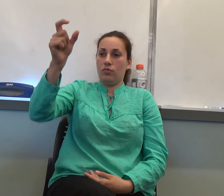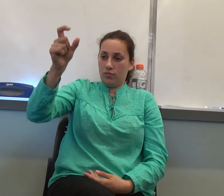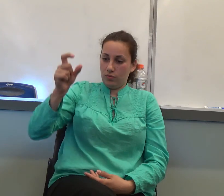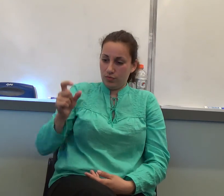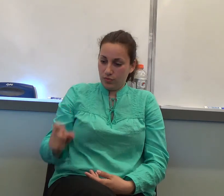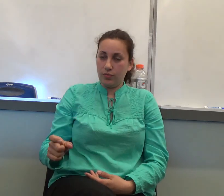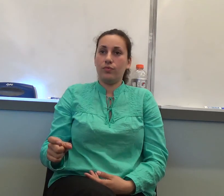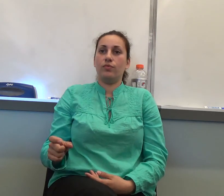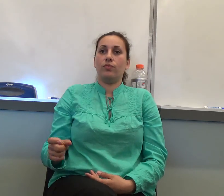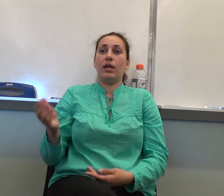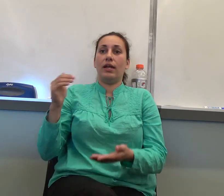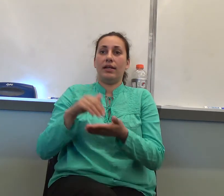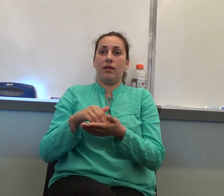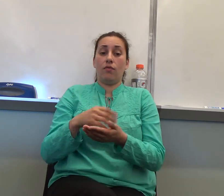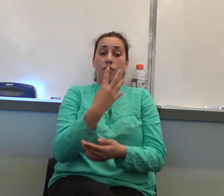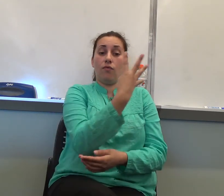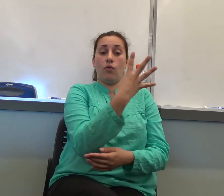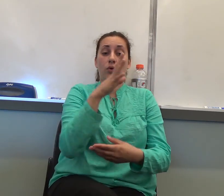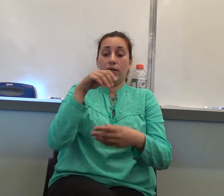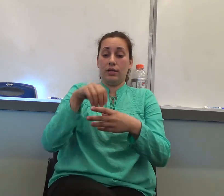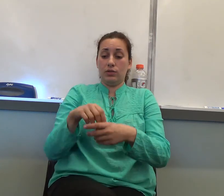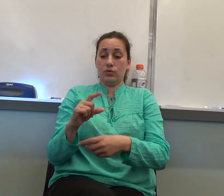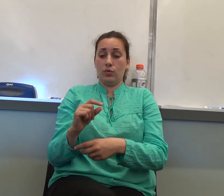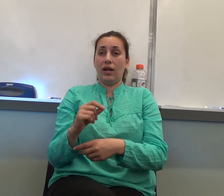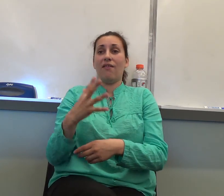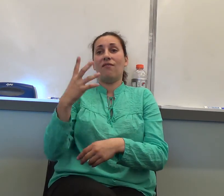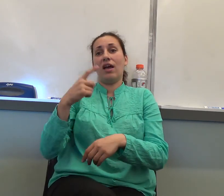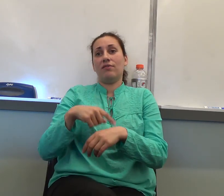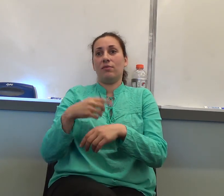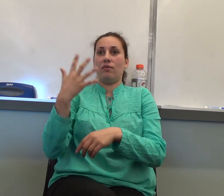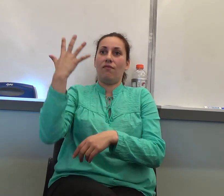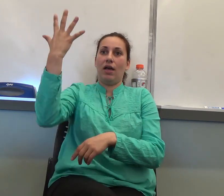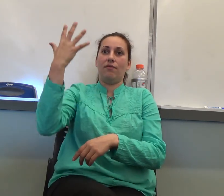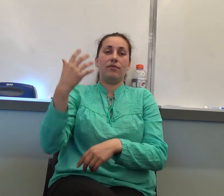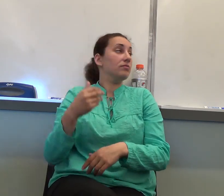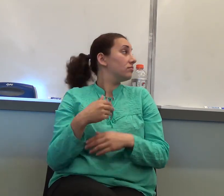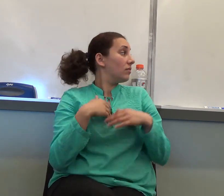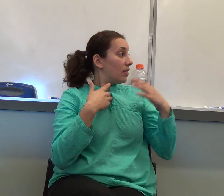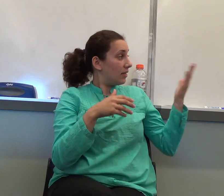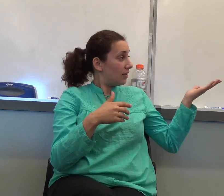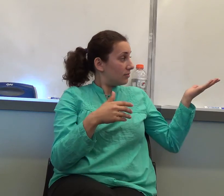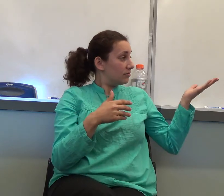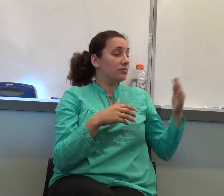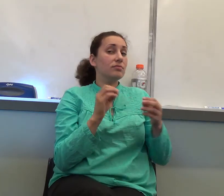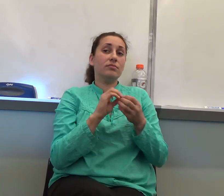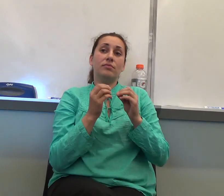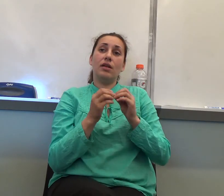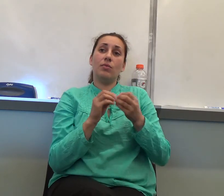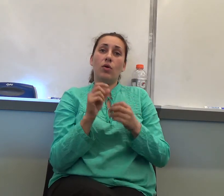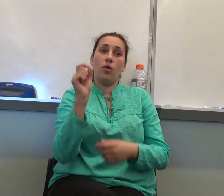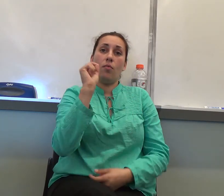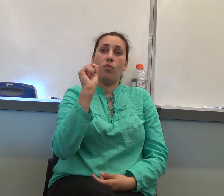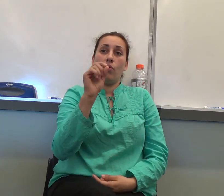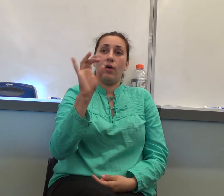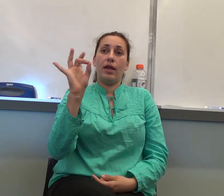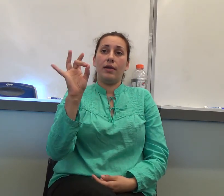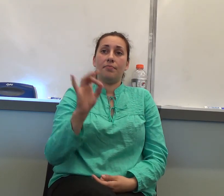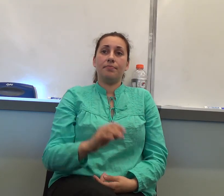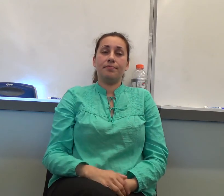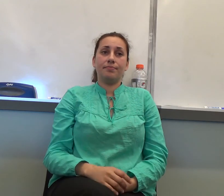20. 5. So there it is, 20. Subtract 0. And now it wouldn't make any sense to go